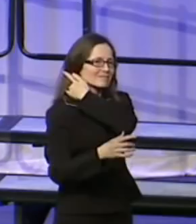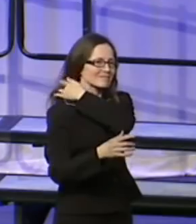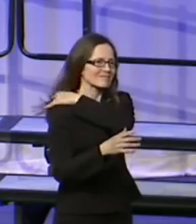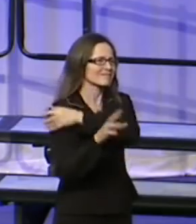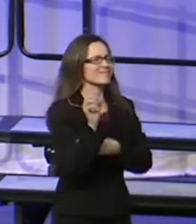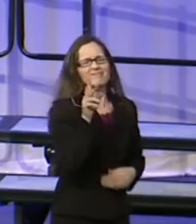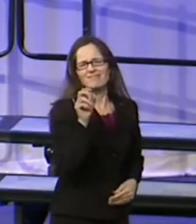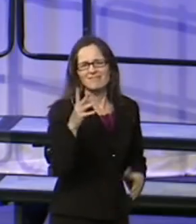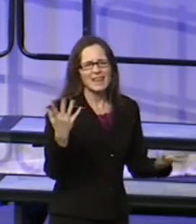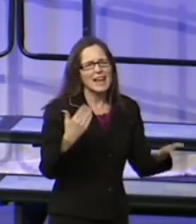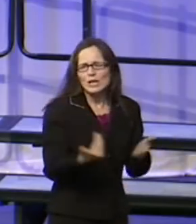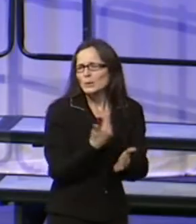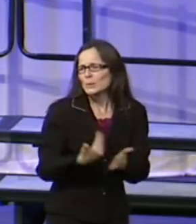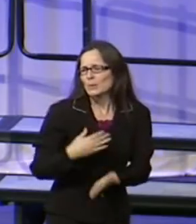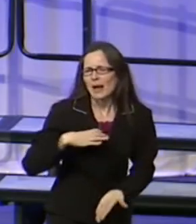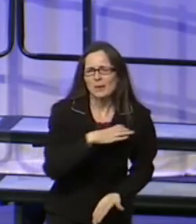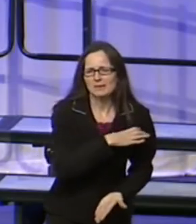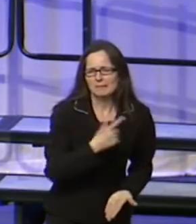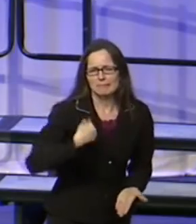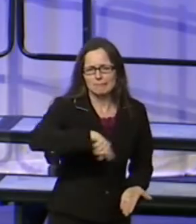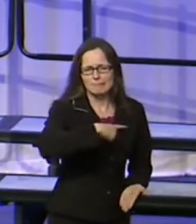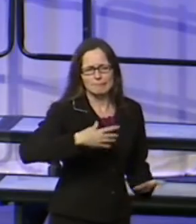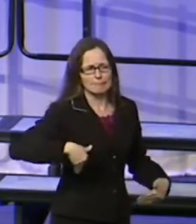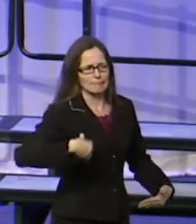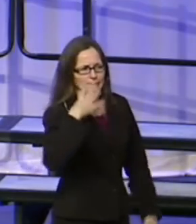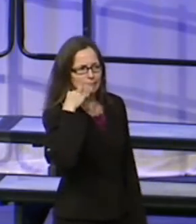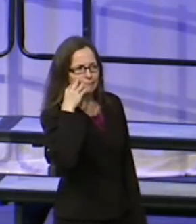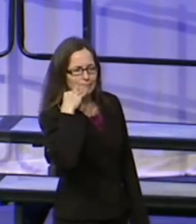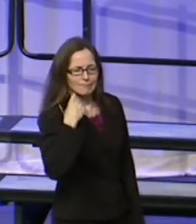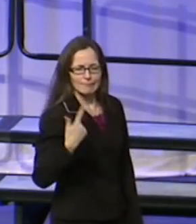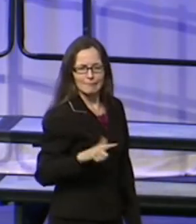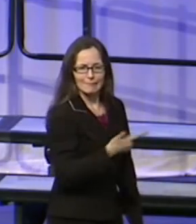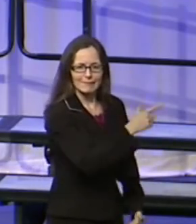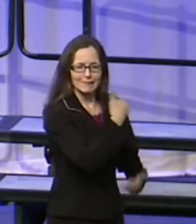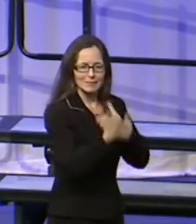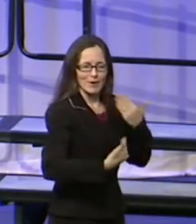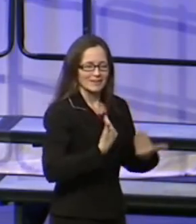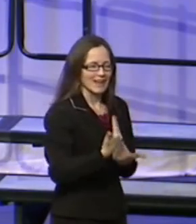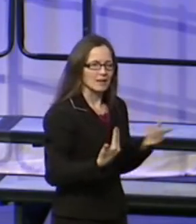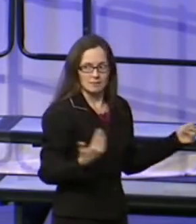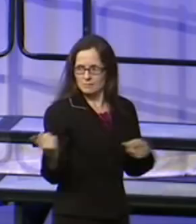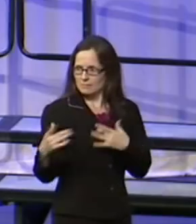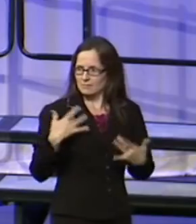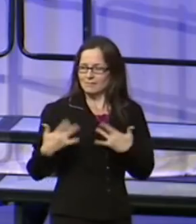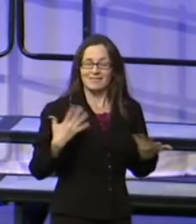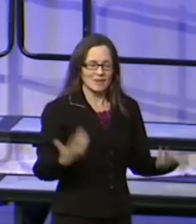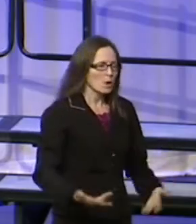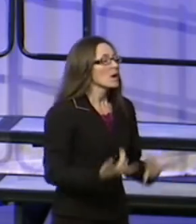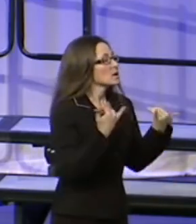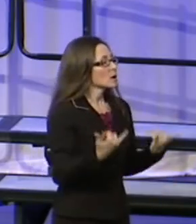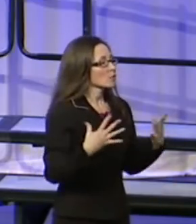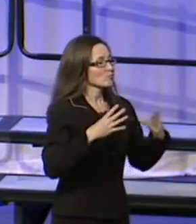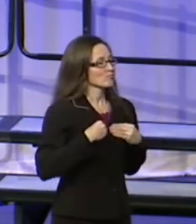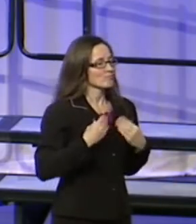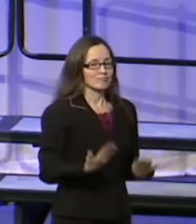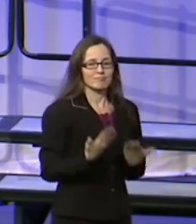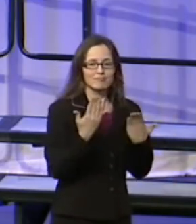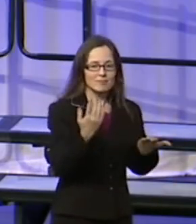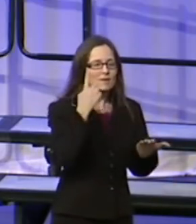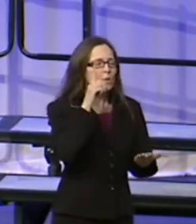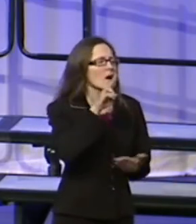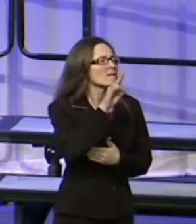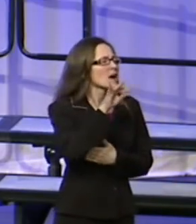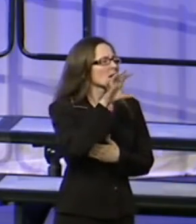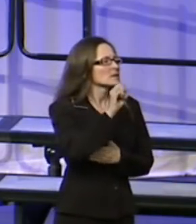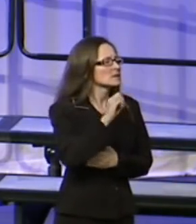all-new council. You were just really excited to do that, I know. Yeah, she's enthusiastic. So we'll now take nominations for vice chairperson